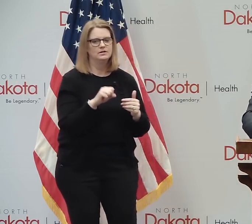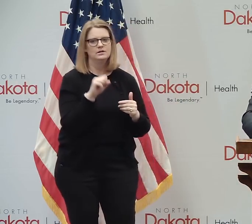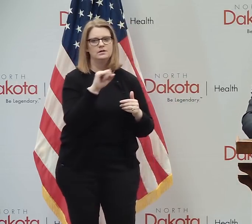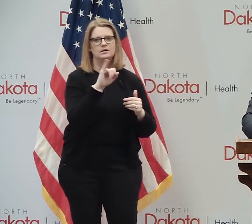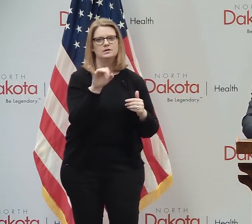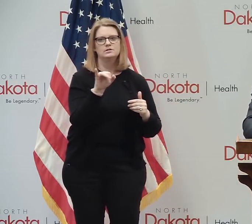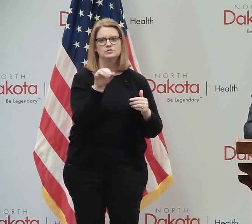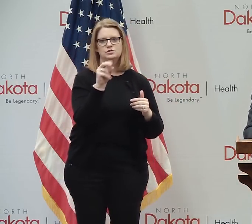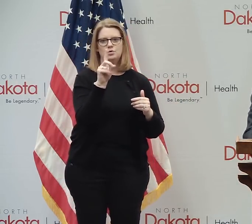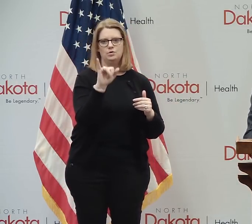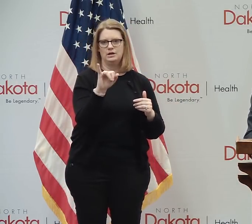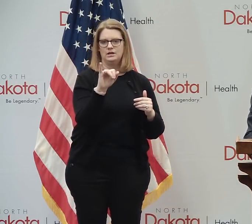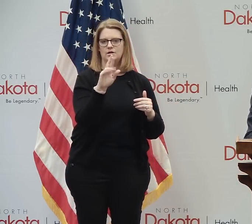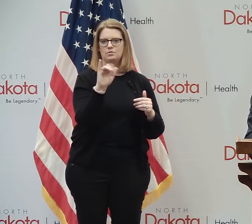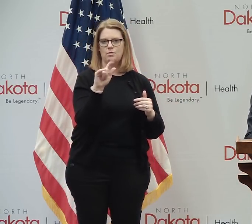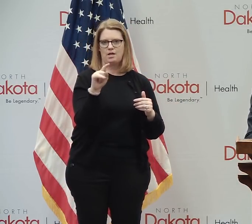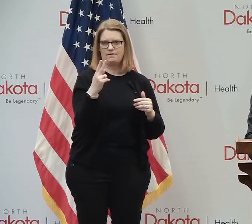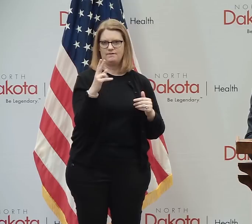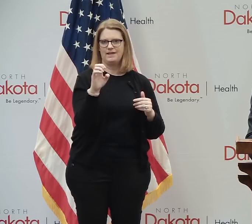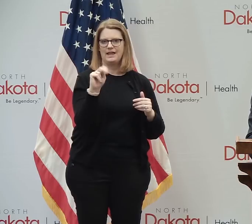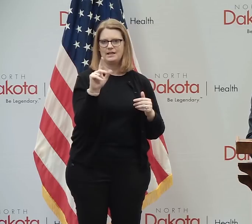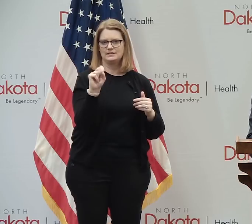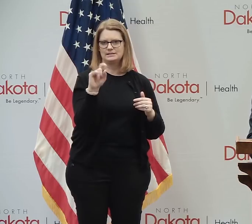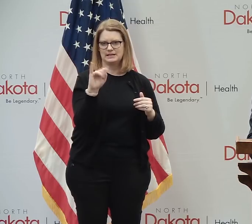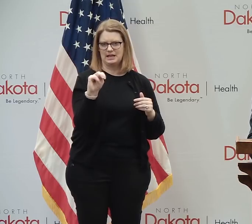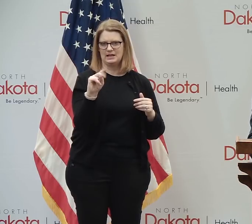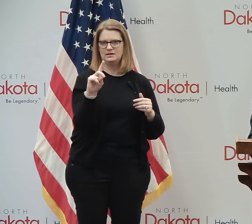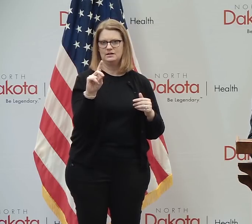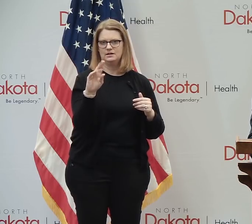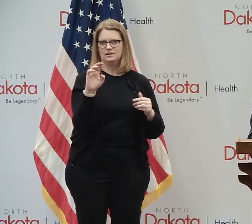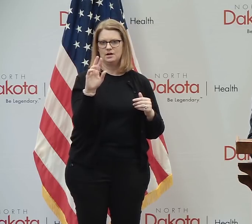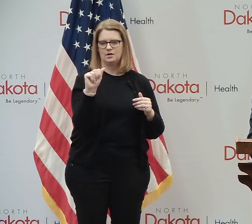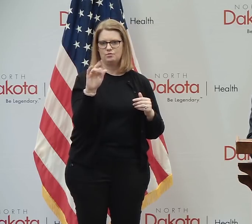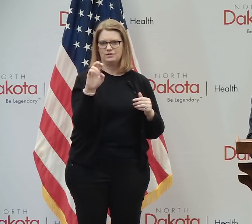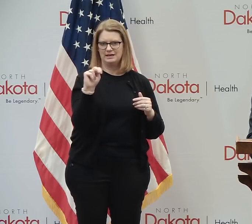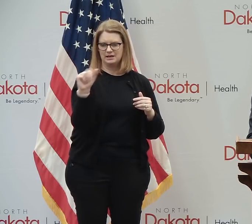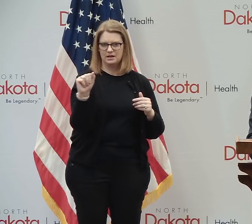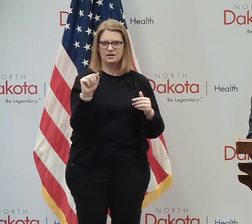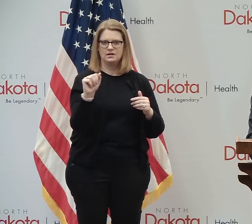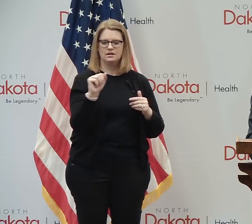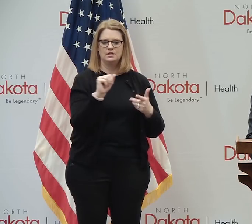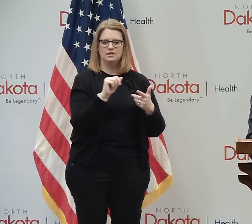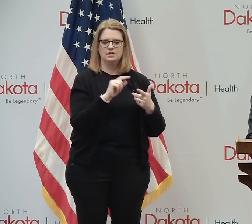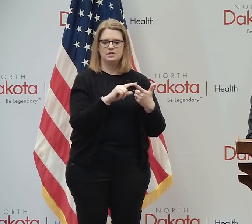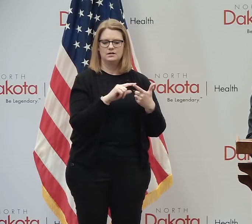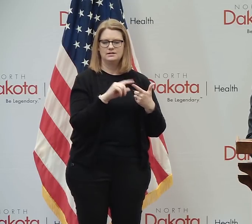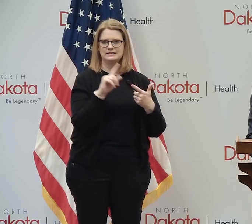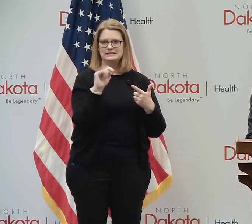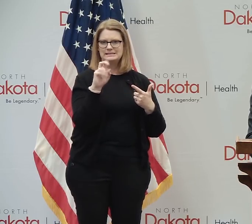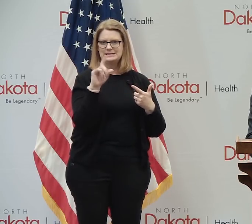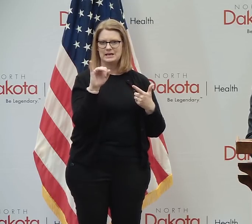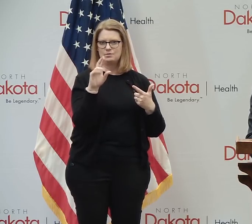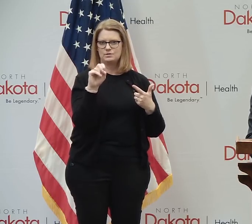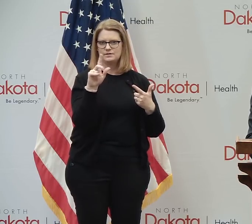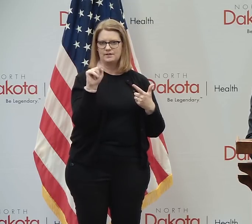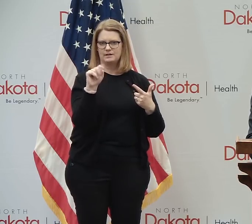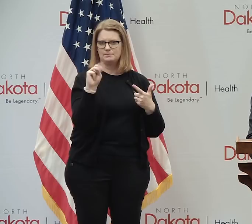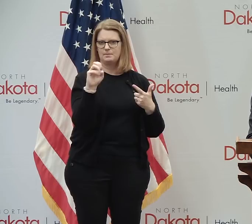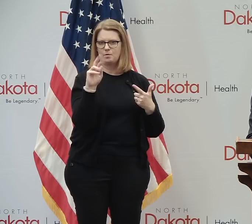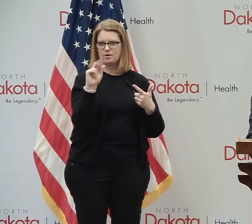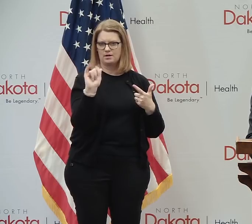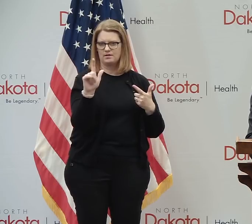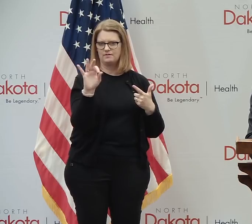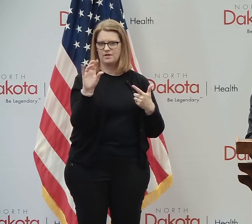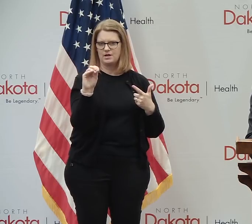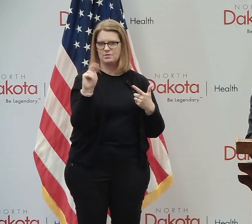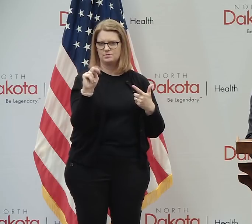Jody Hodson from the Ralph Engelstead Arena, Randy Hotzenbuehler, and Justin Fisk from the Theodore Roosevelt Memorial Foundation, which